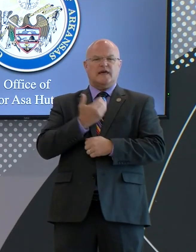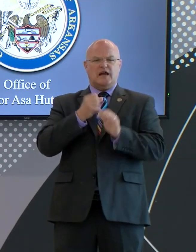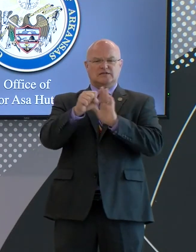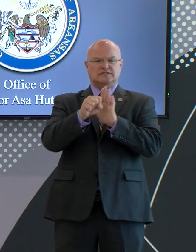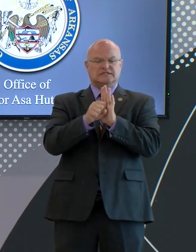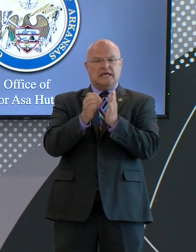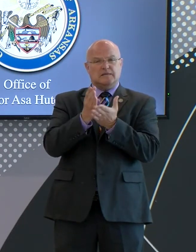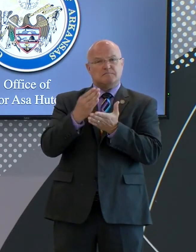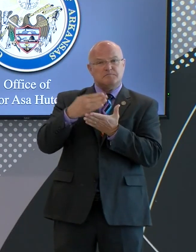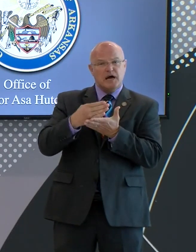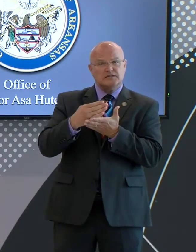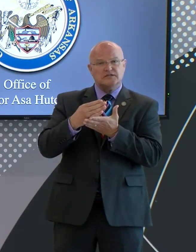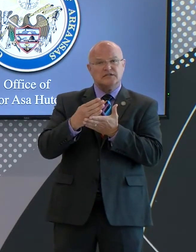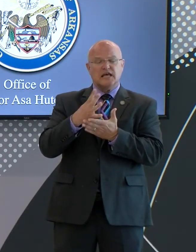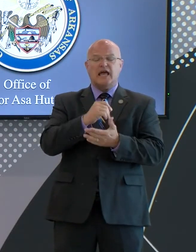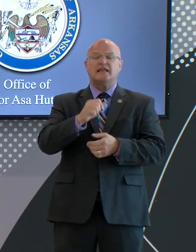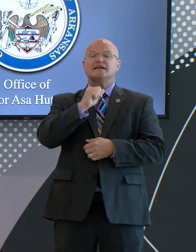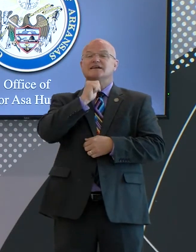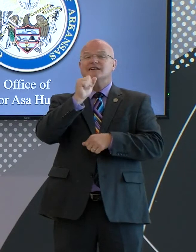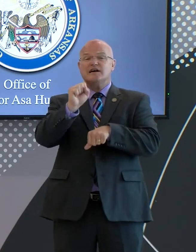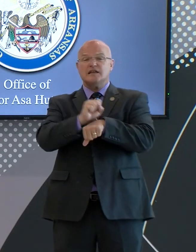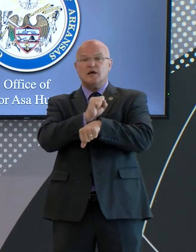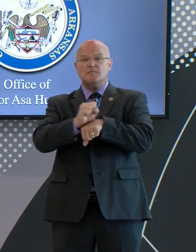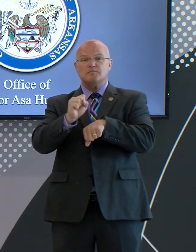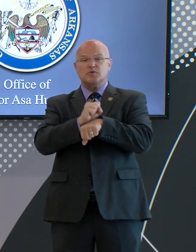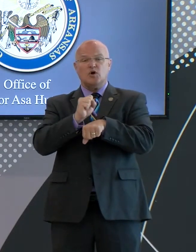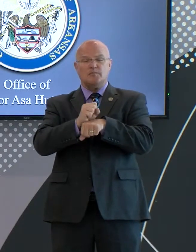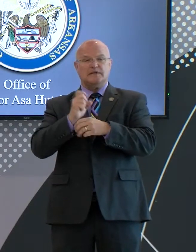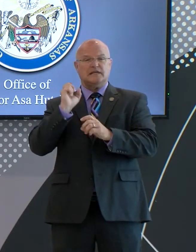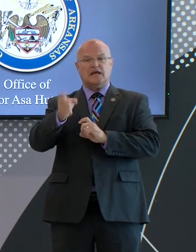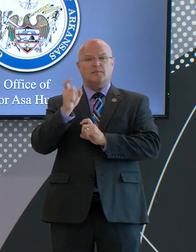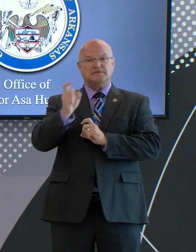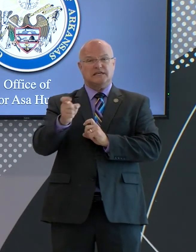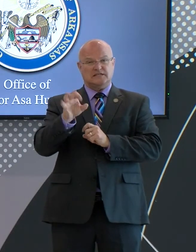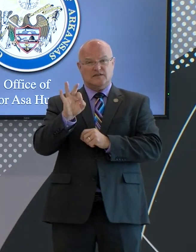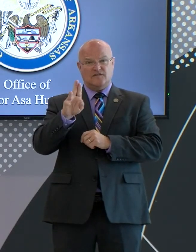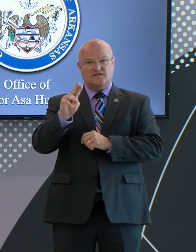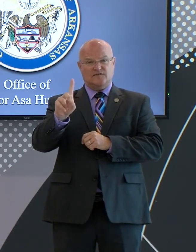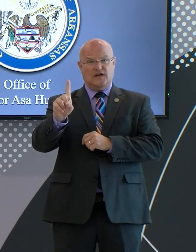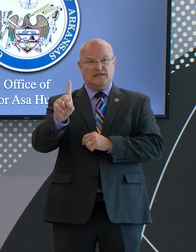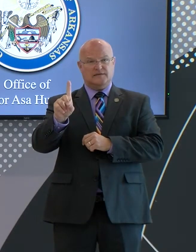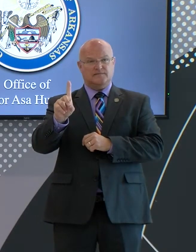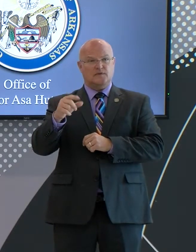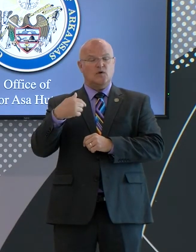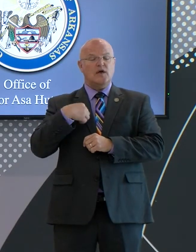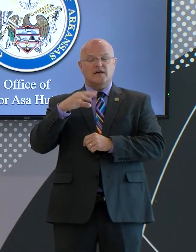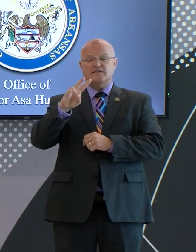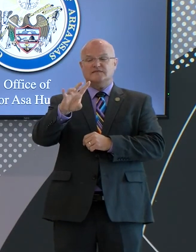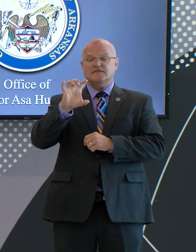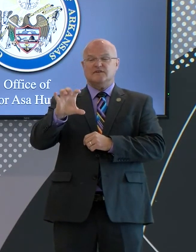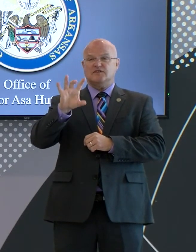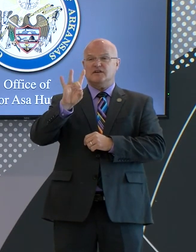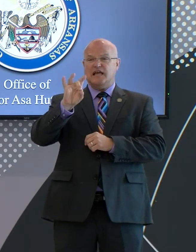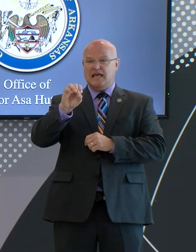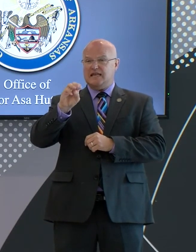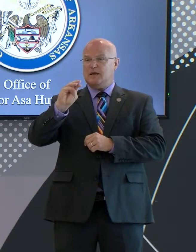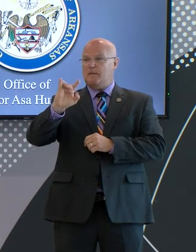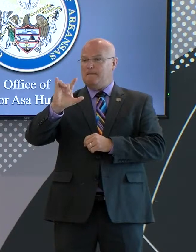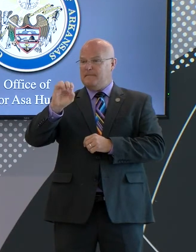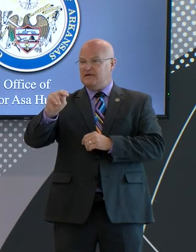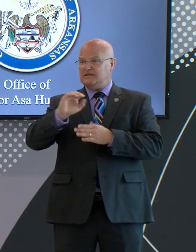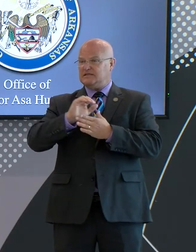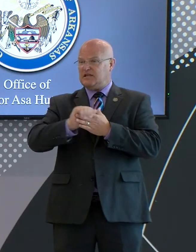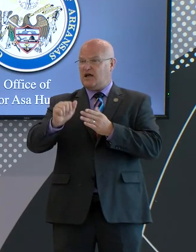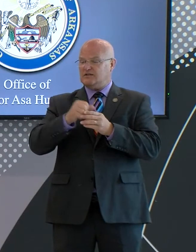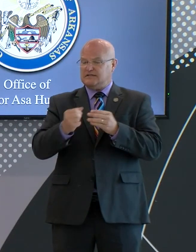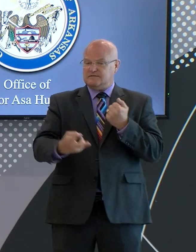state budget and in our unemployment compensation fund. We have $780 million in our